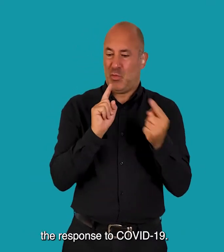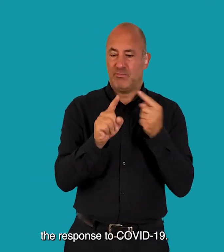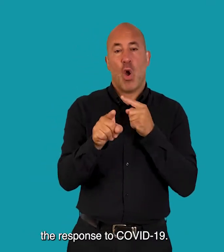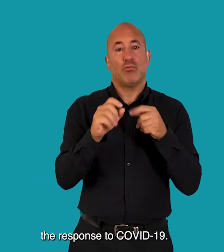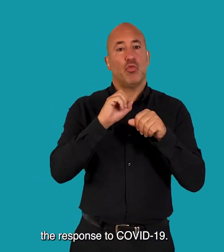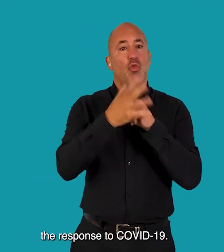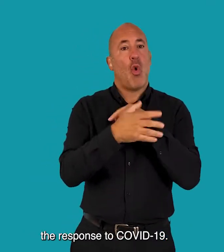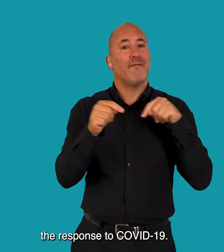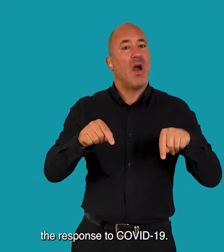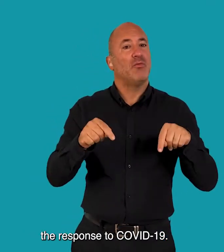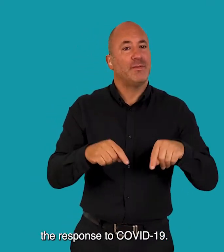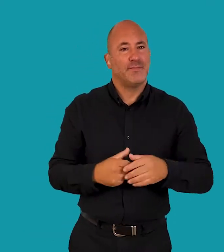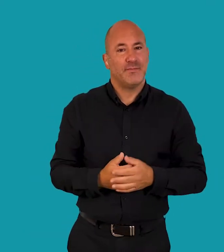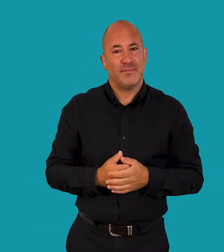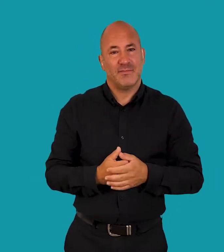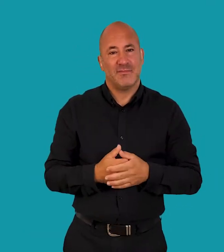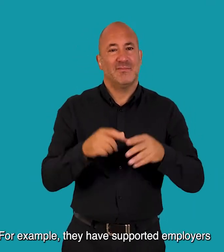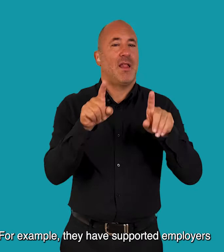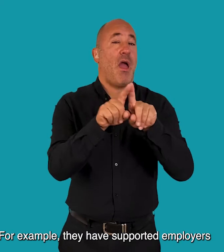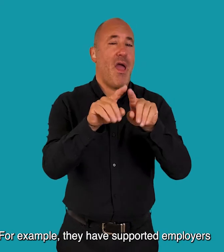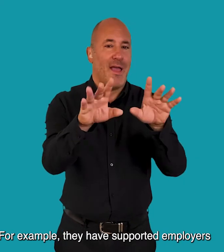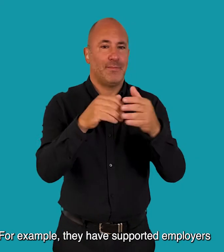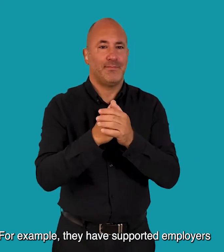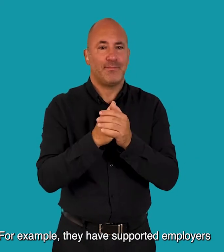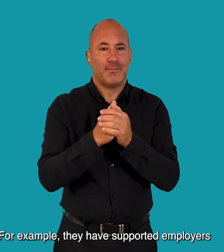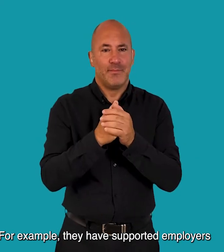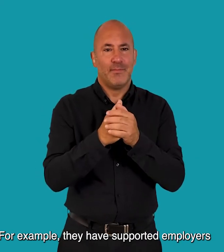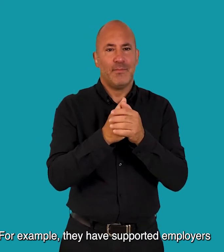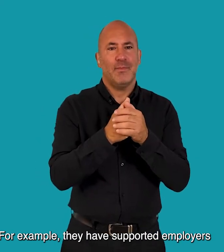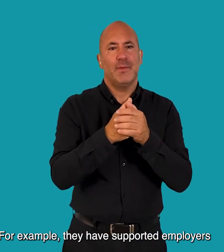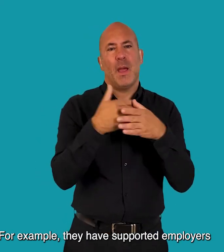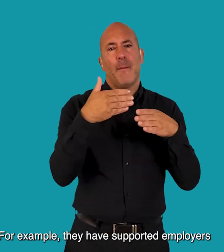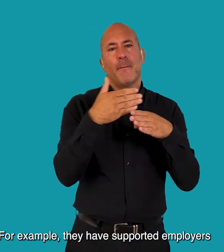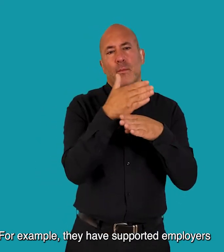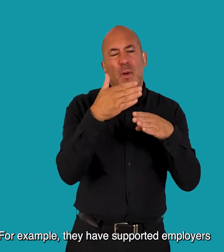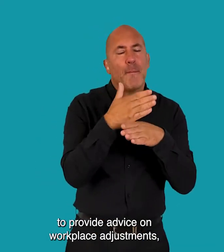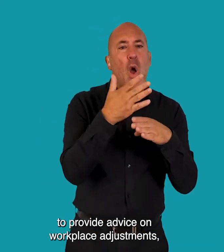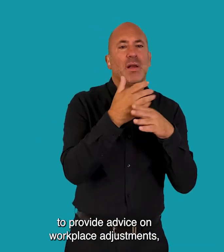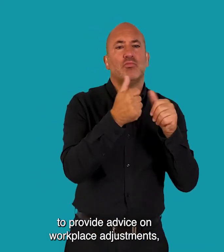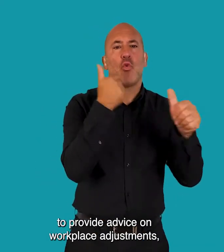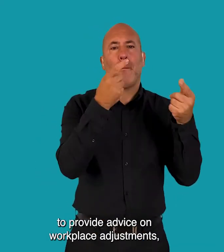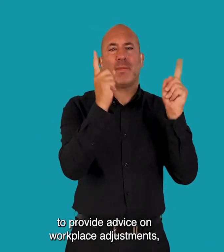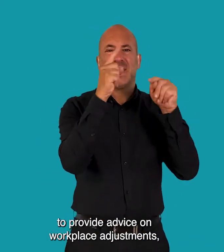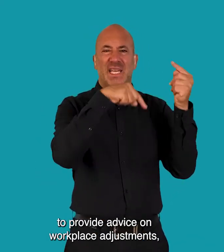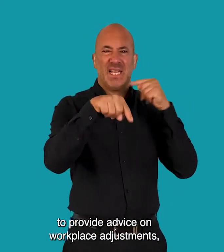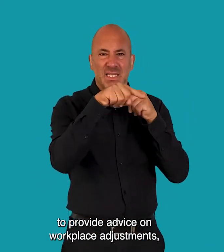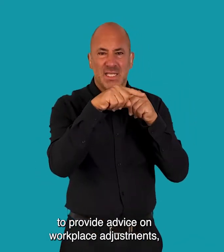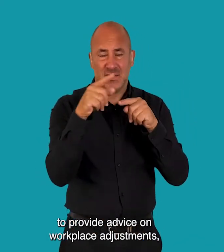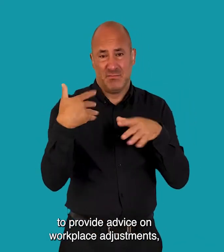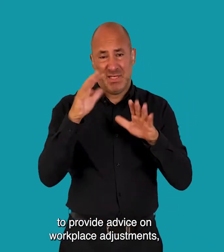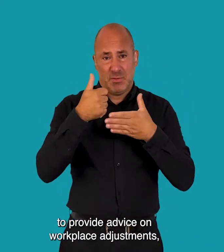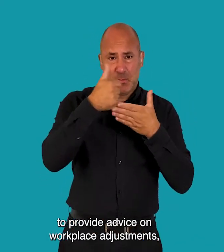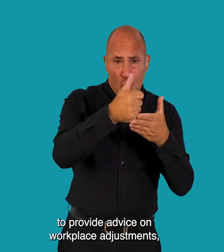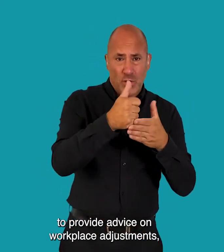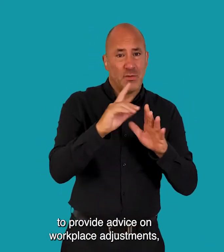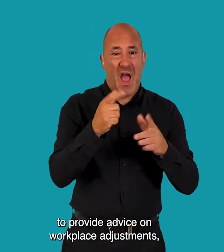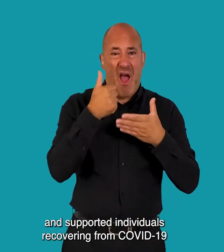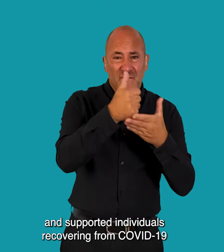to COVID-19. For example, they have supported employers to provide advice on workplace adjustments and